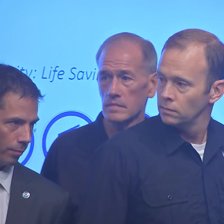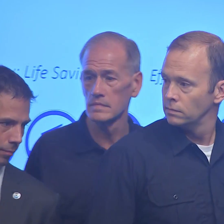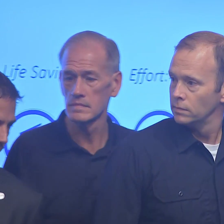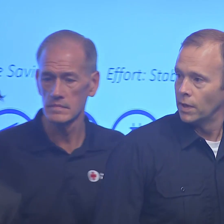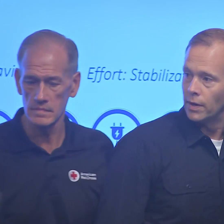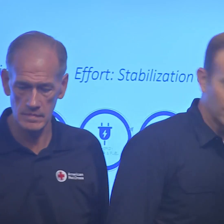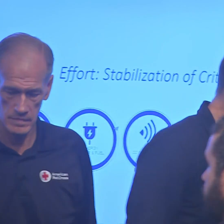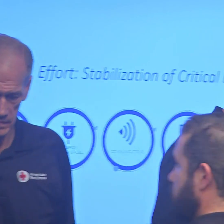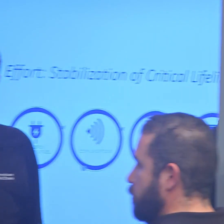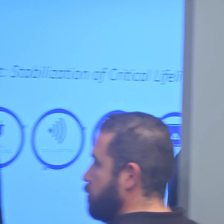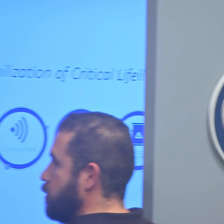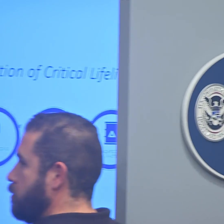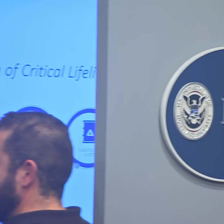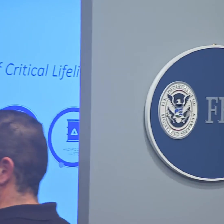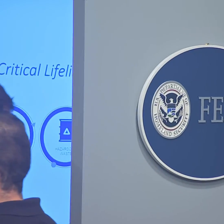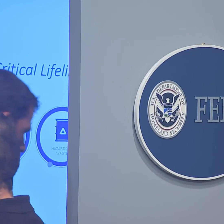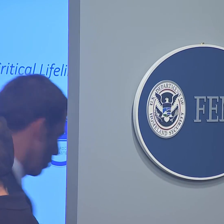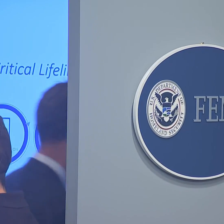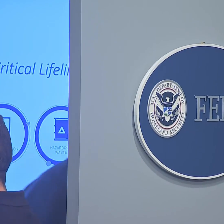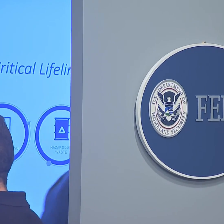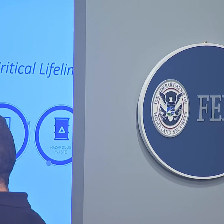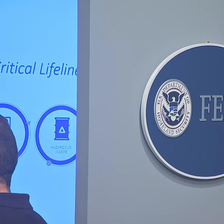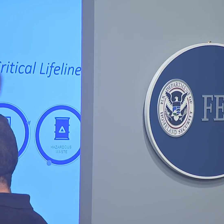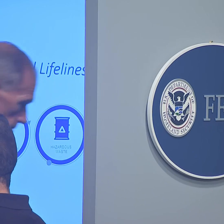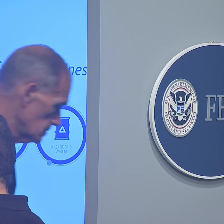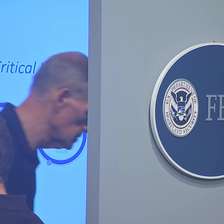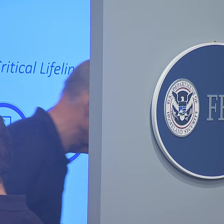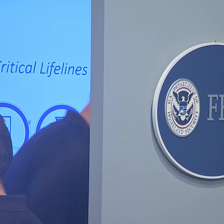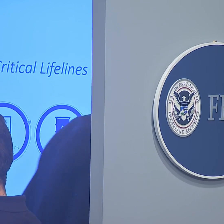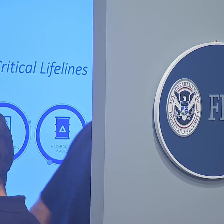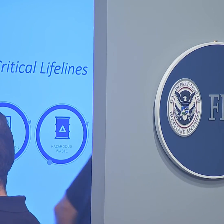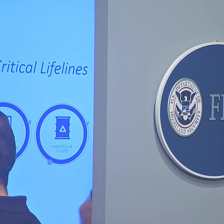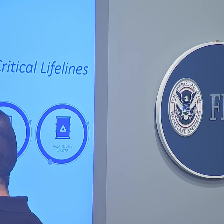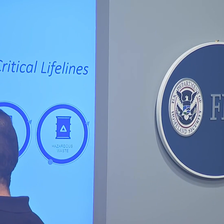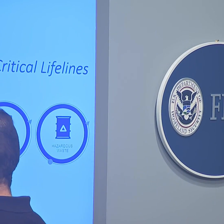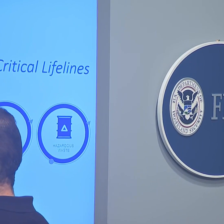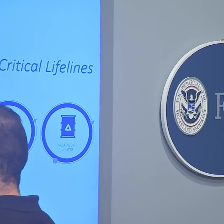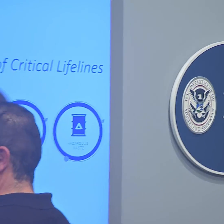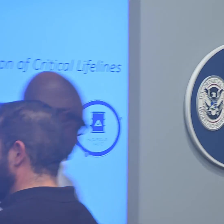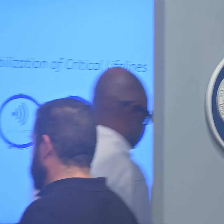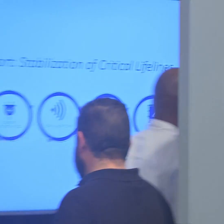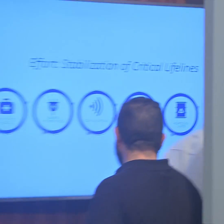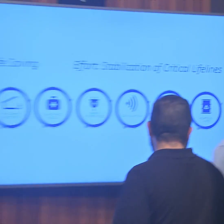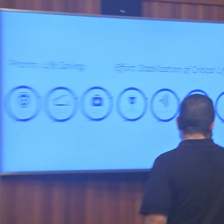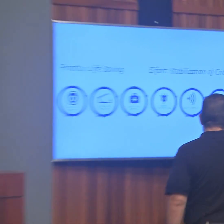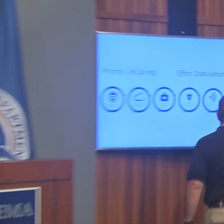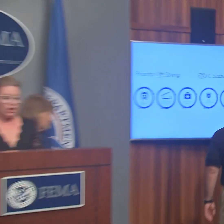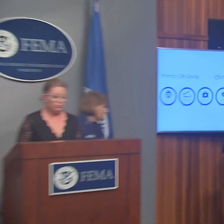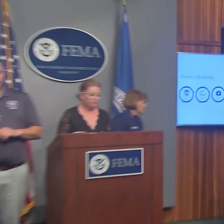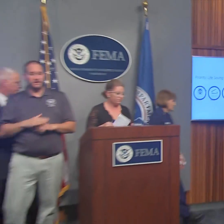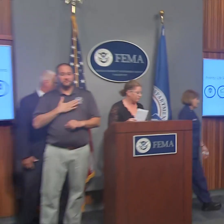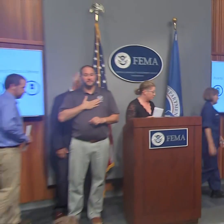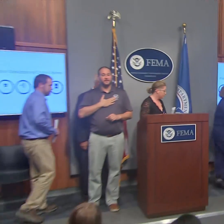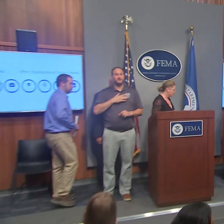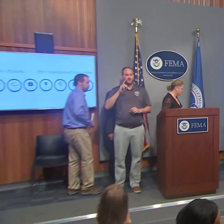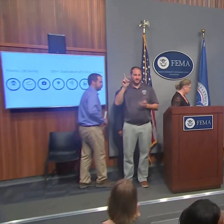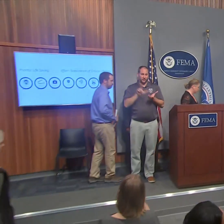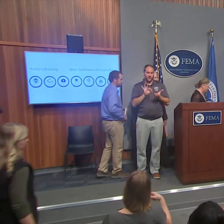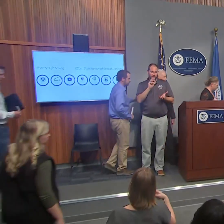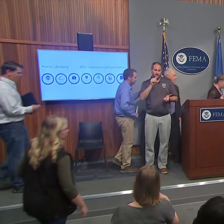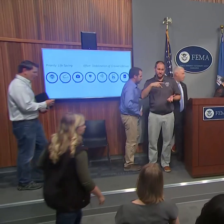FEMA-news-desk at FEMA.dhs.gov. Please be safe and download the FEMA app. Thank you.